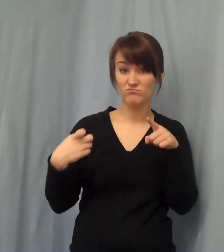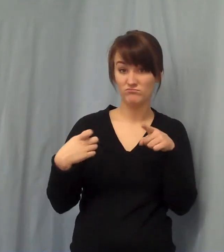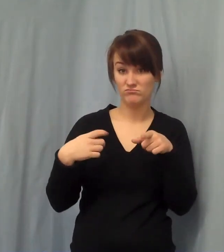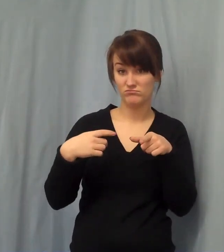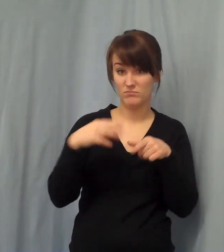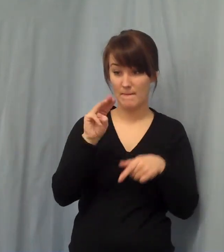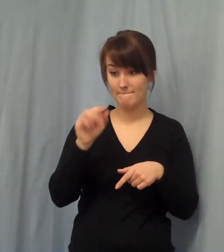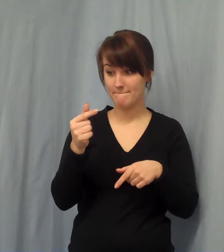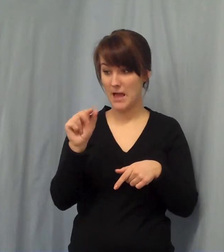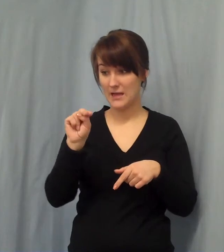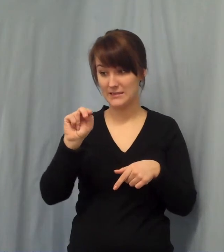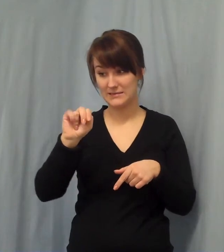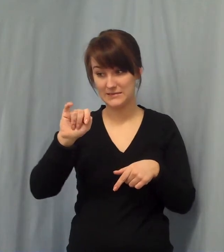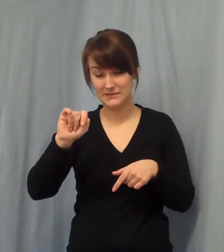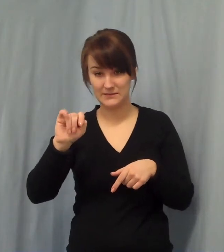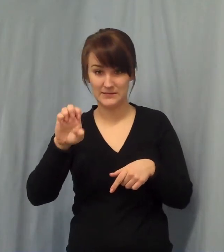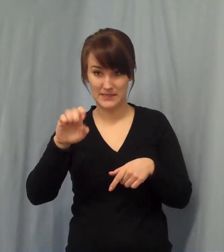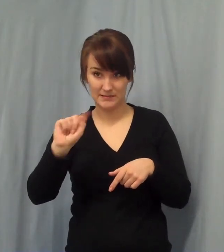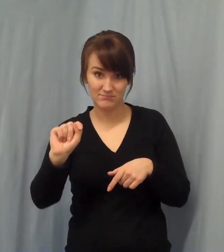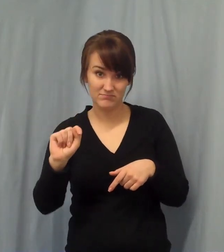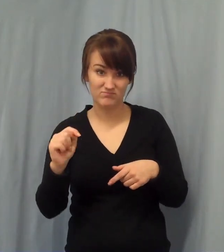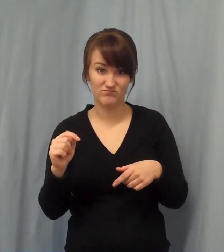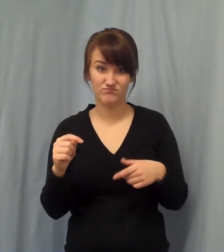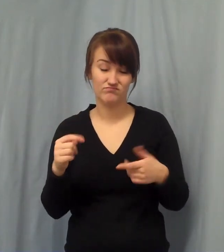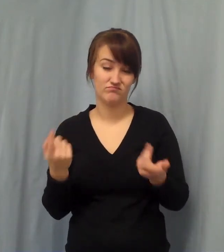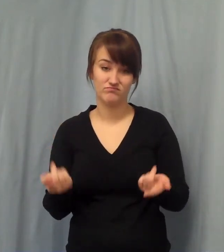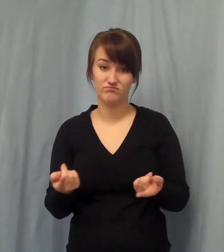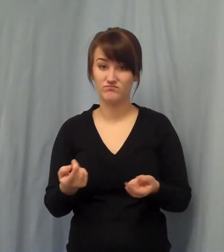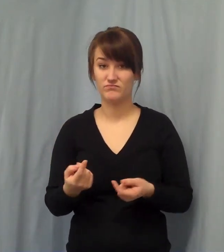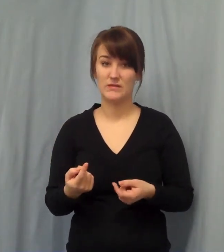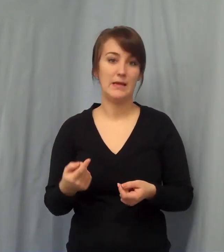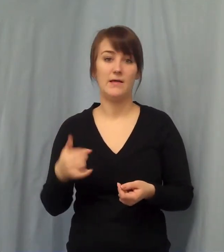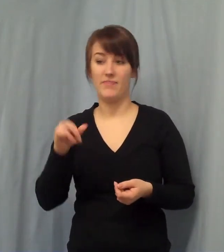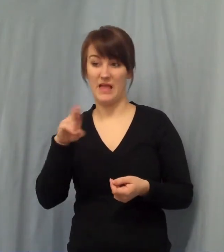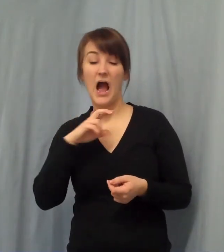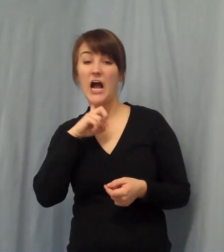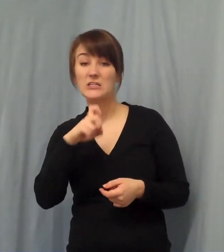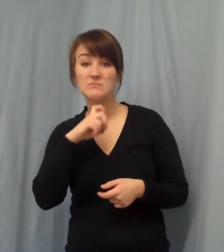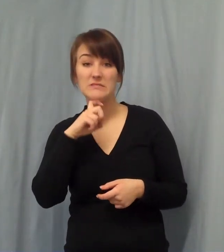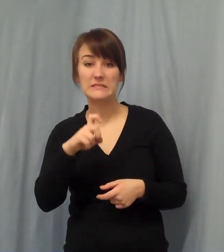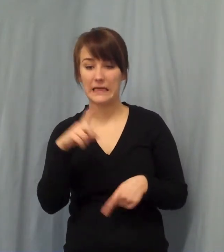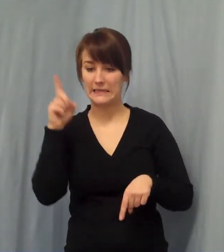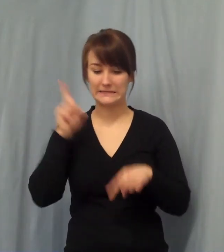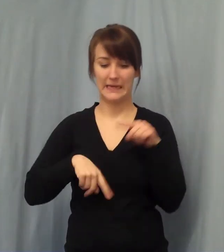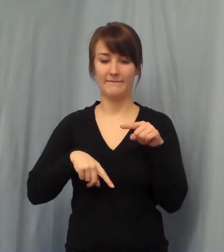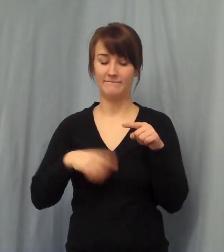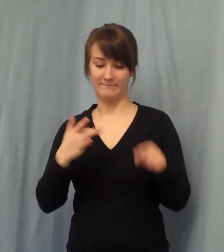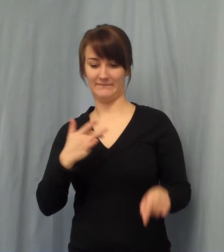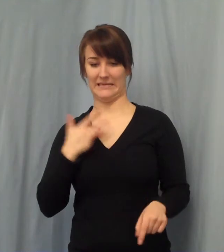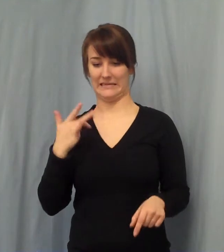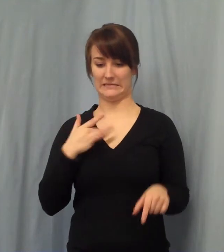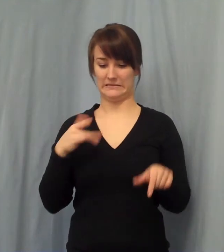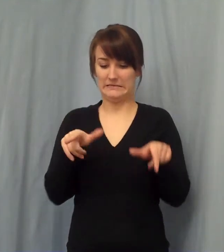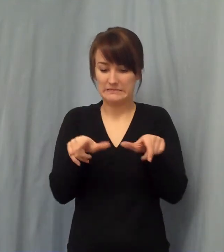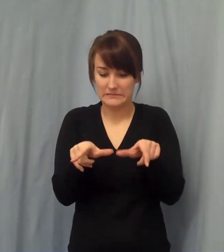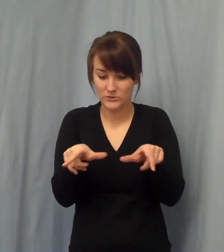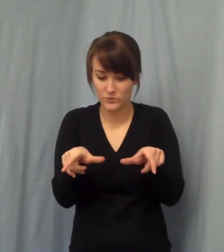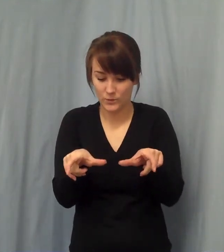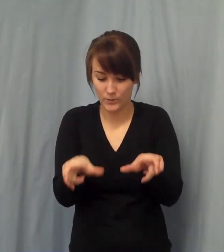out there. The iron filings cannot feel that. Right? It's out of its reach. Almost